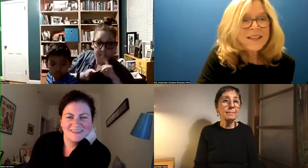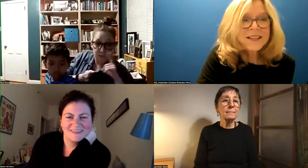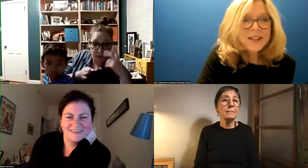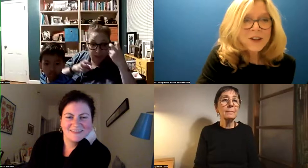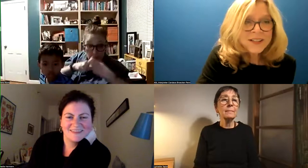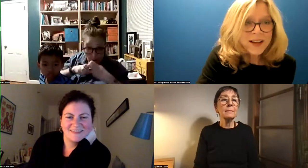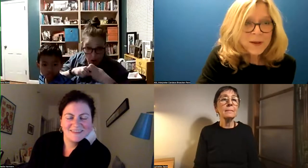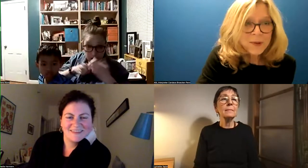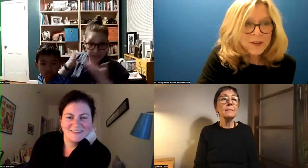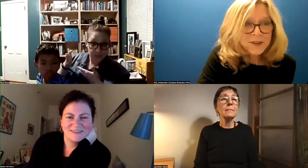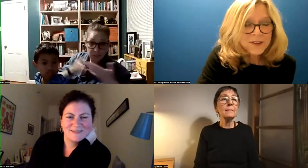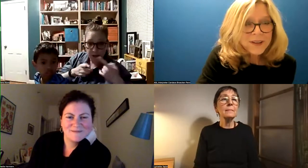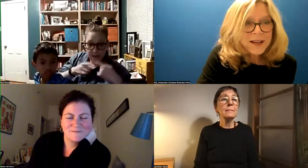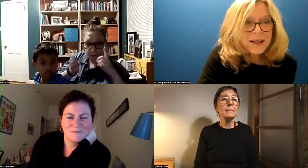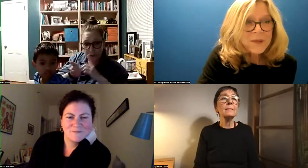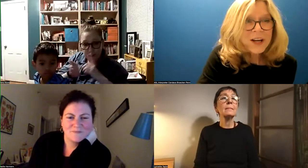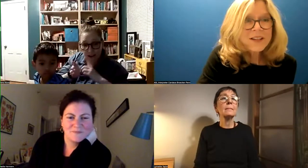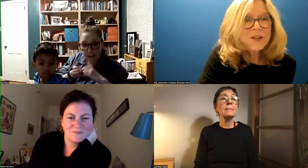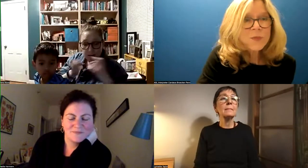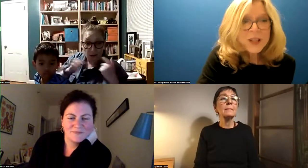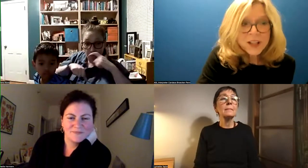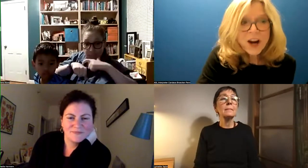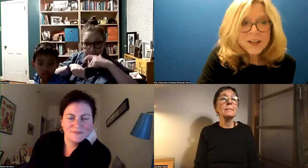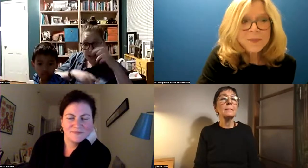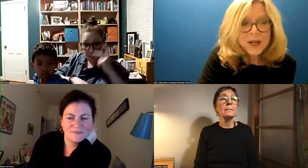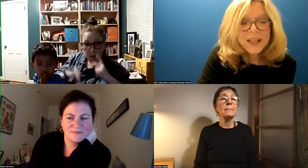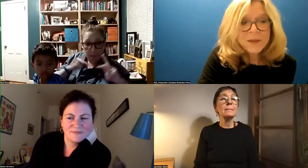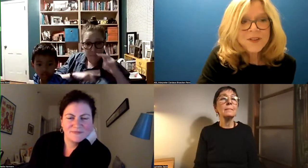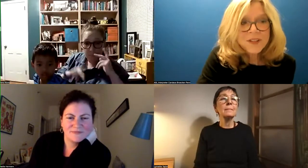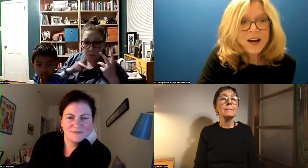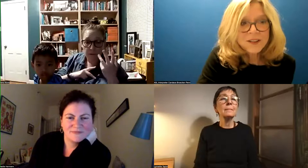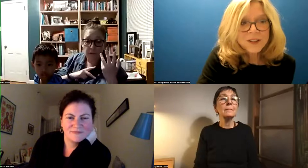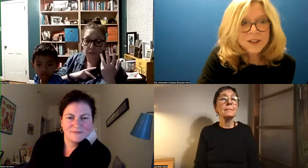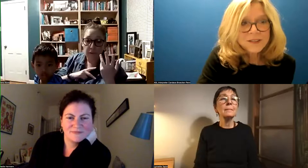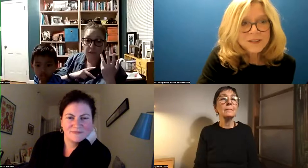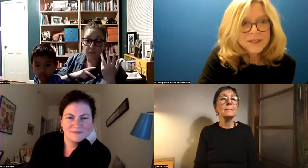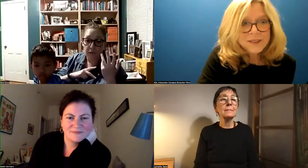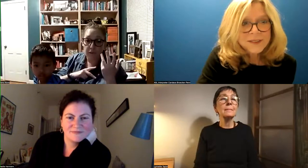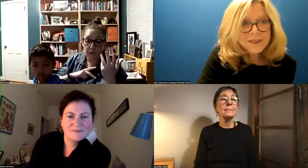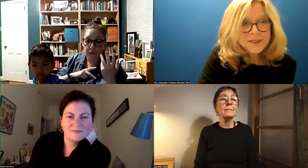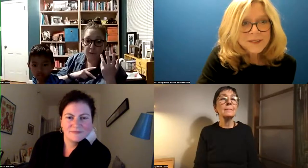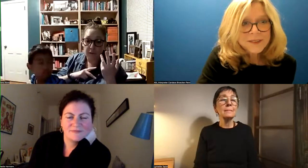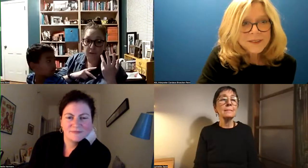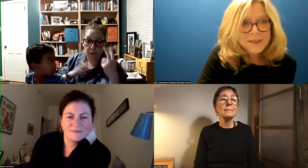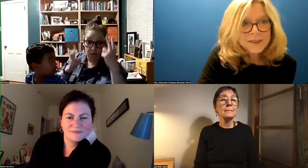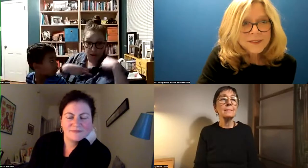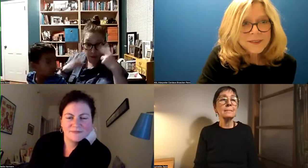And this is a good example because it's really hard to bring him to the doctor.